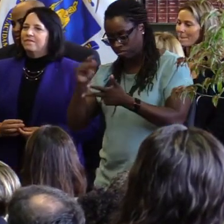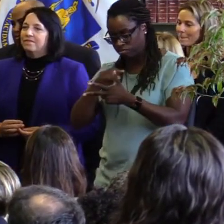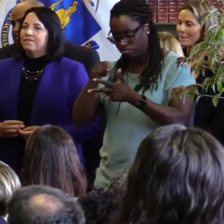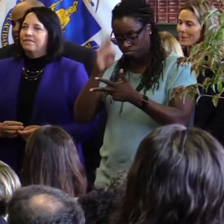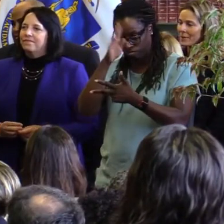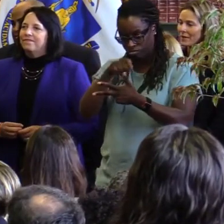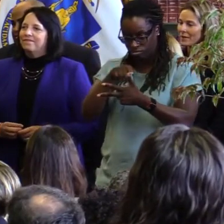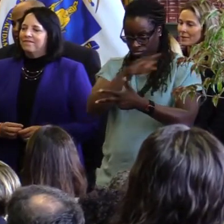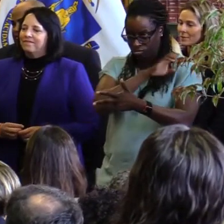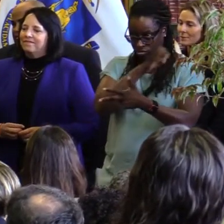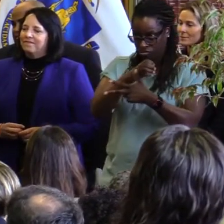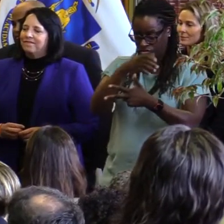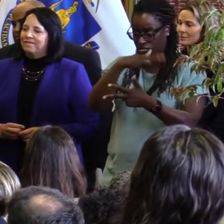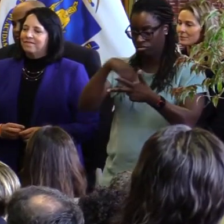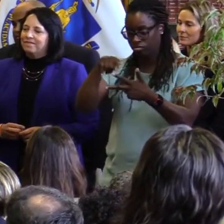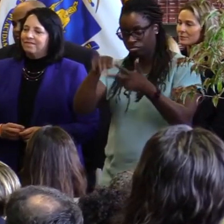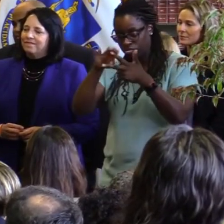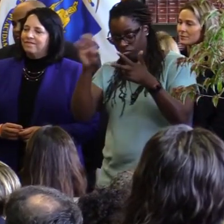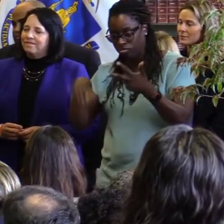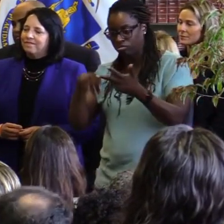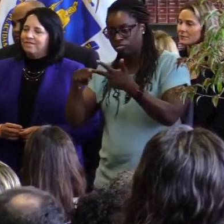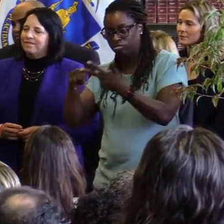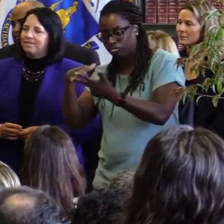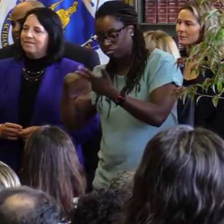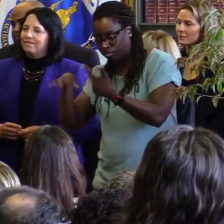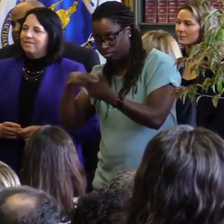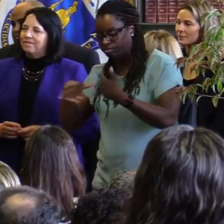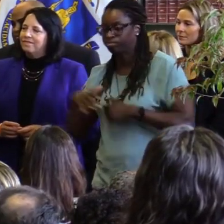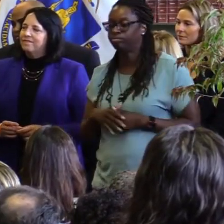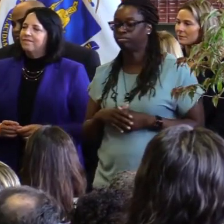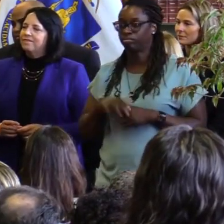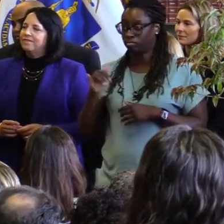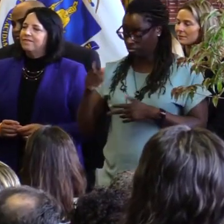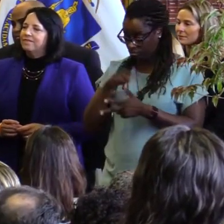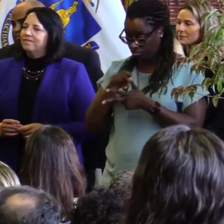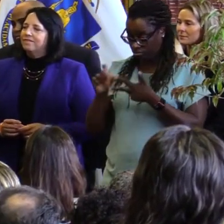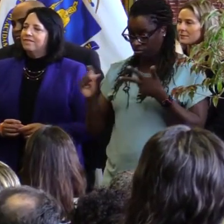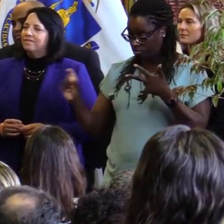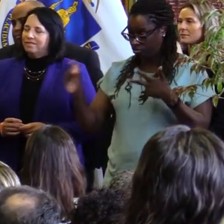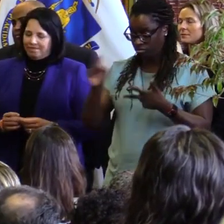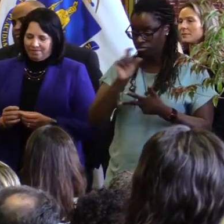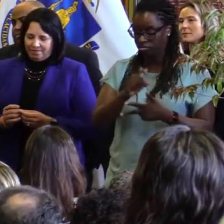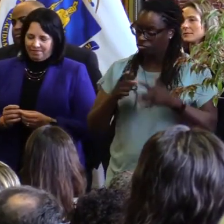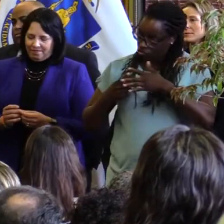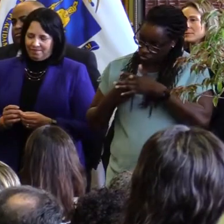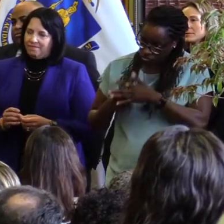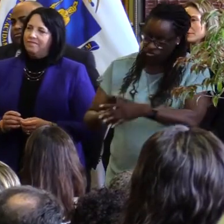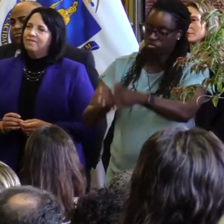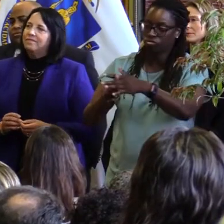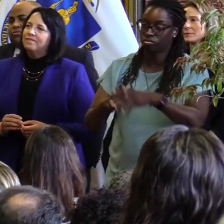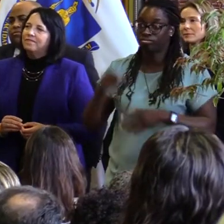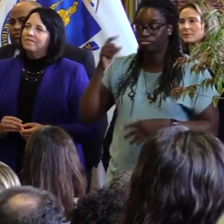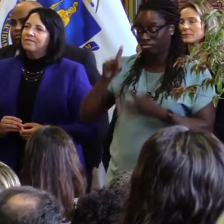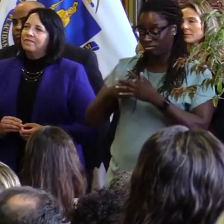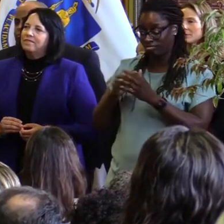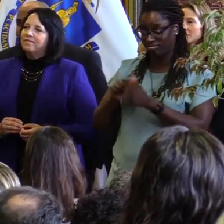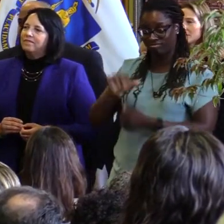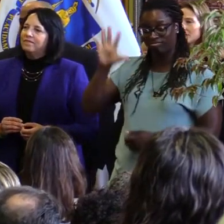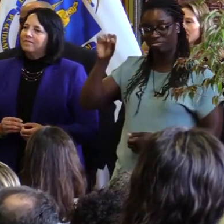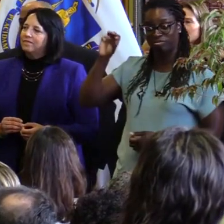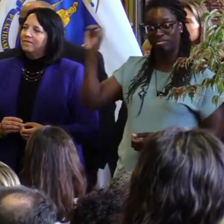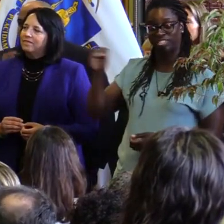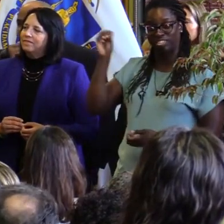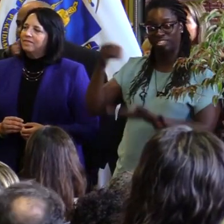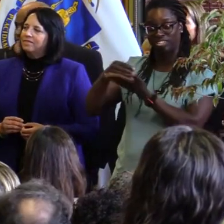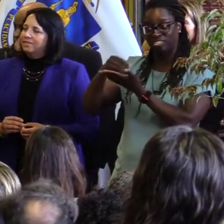is exactly what we want to do. We're seeding it with $50 million, and that's going to allow us to leverage